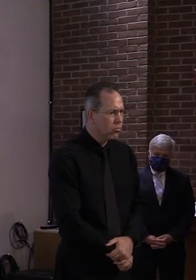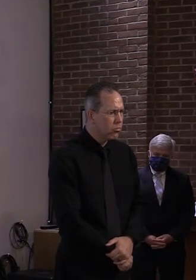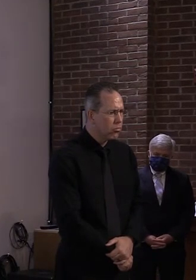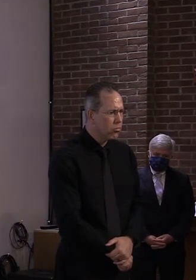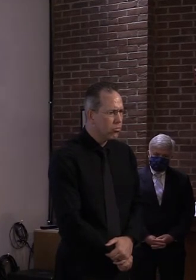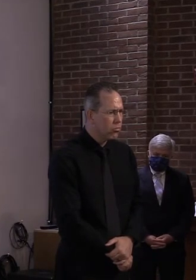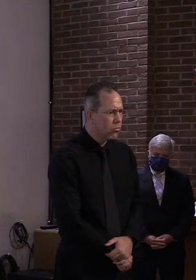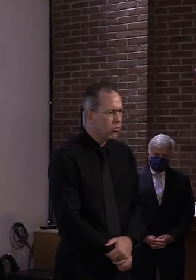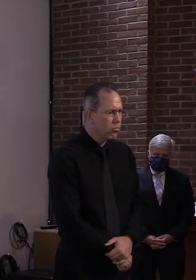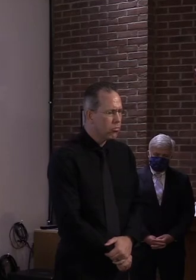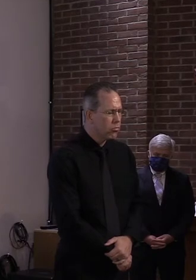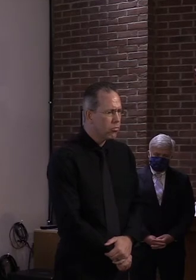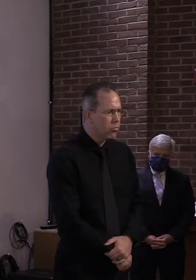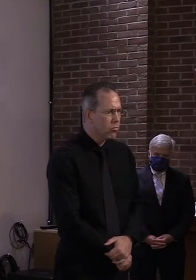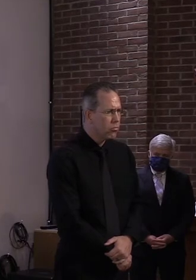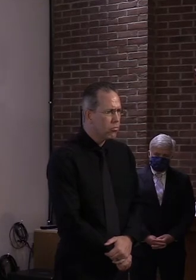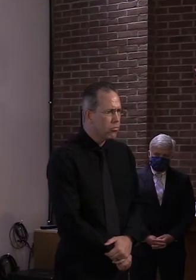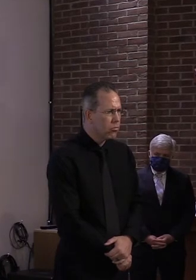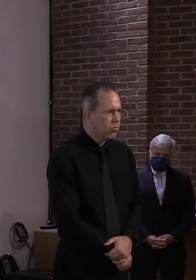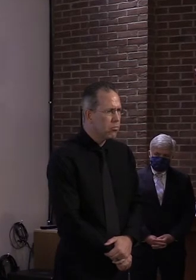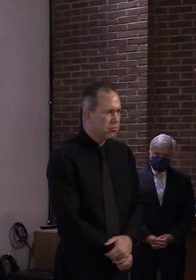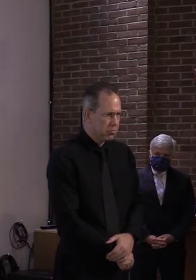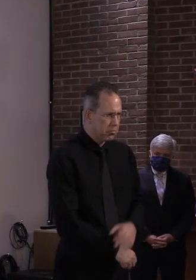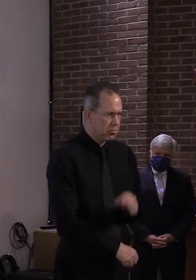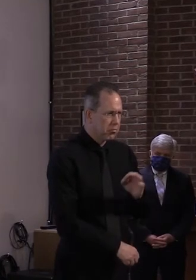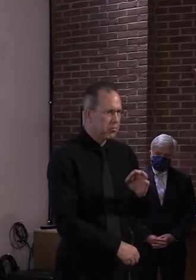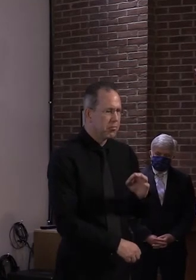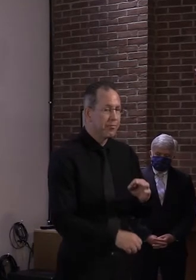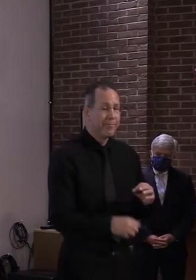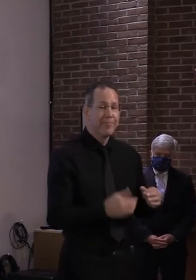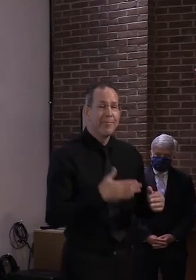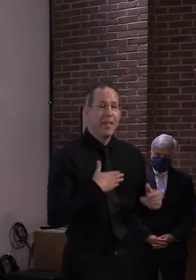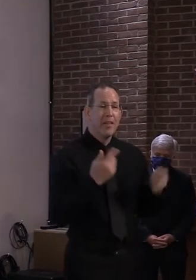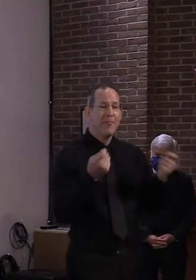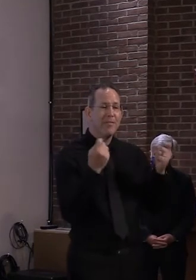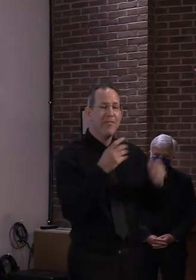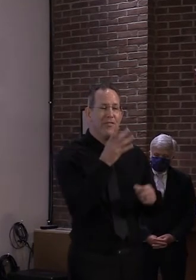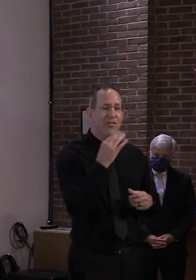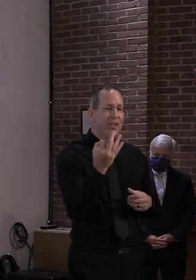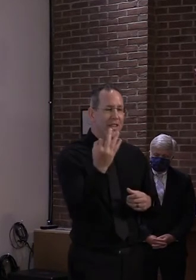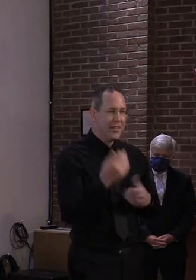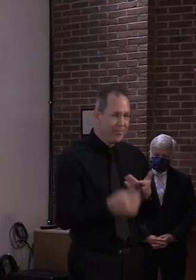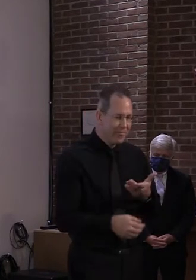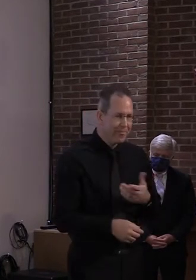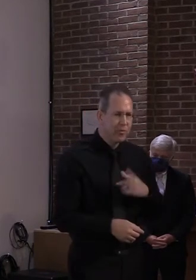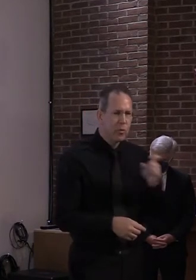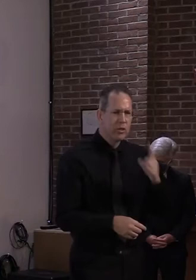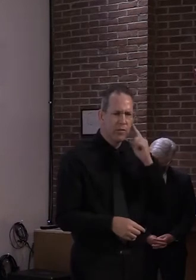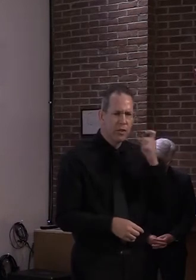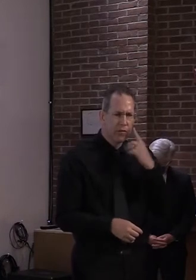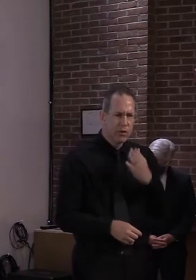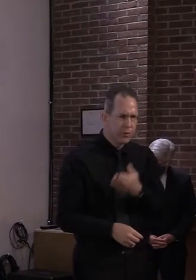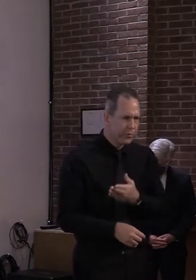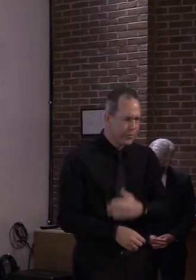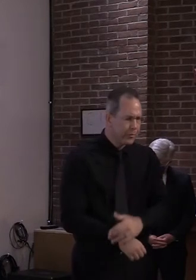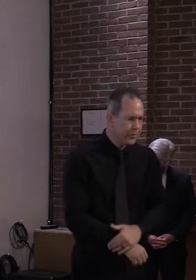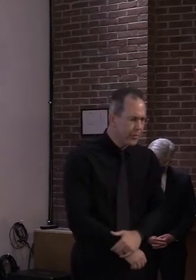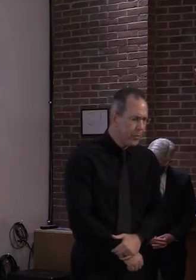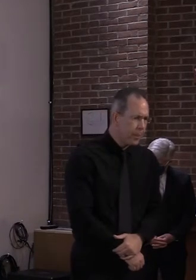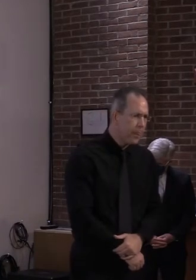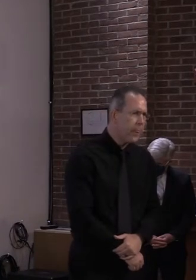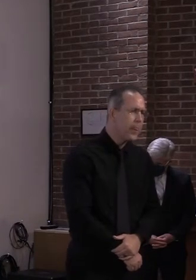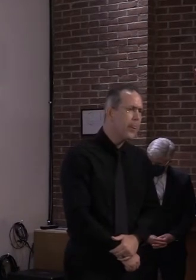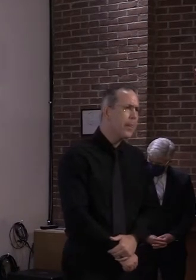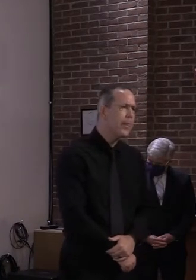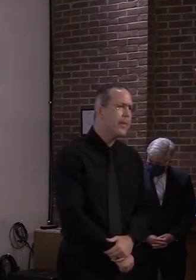Hi, as always, happy Friday, and thanks for the opportunity. I have a couple of questions here. I'm really interested in the slide